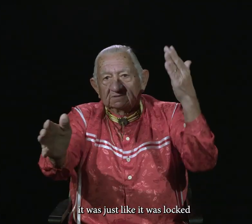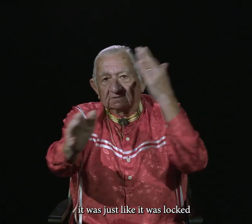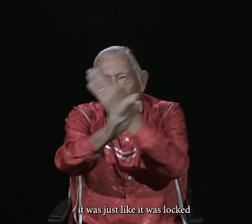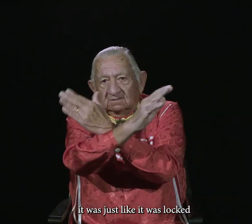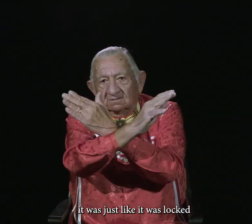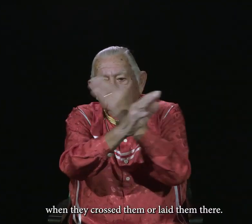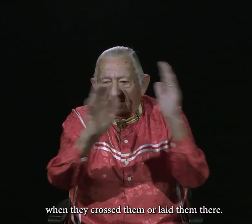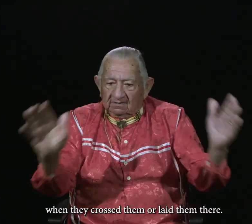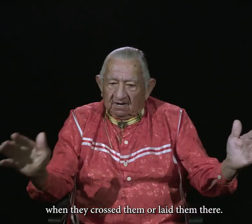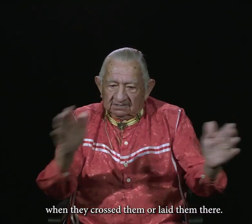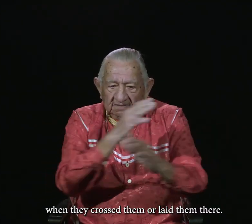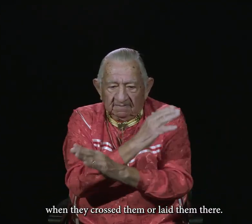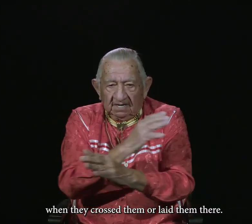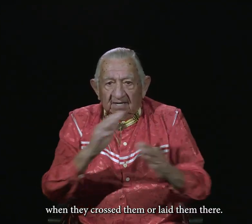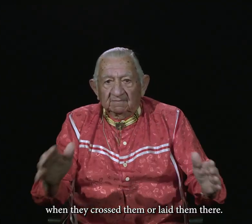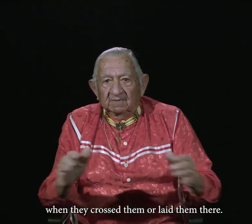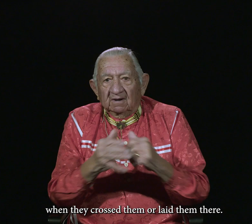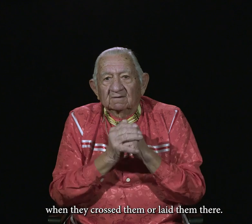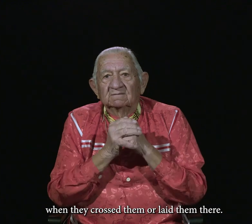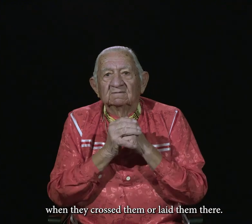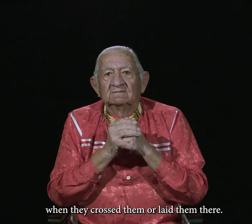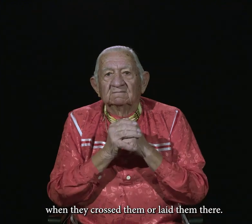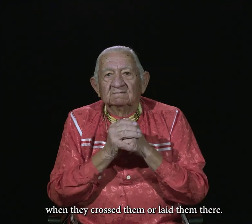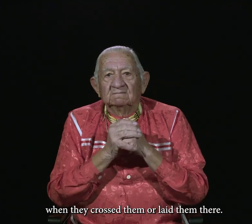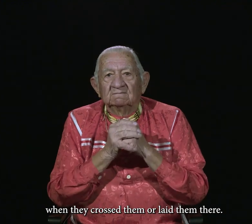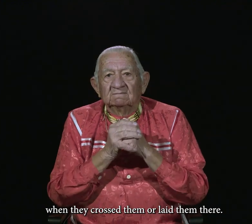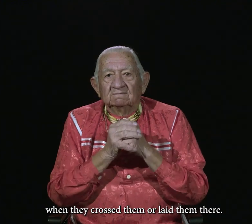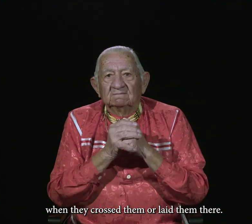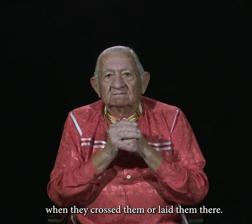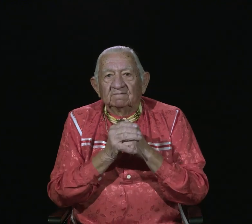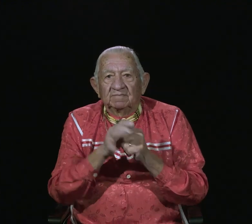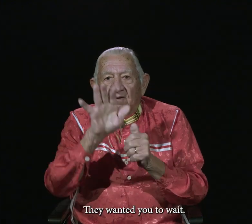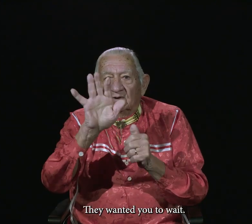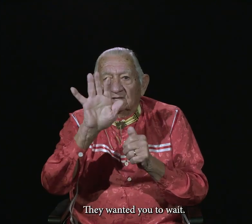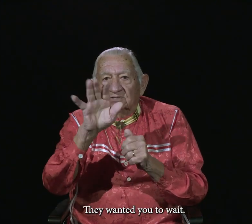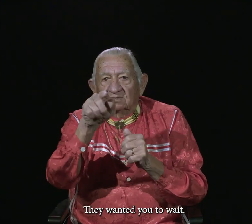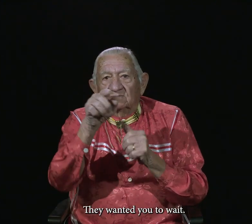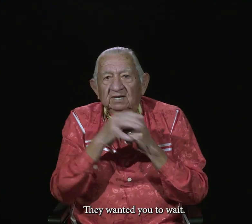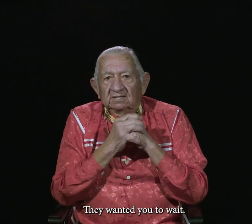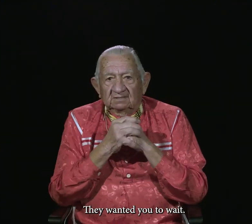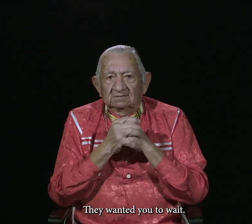when they crossed them and laid them there. They wanted you to wait.